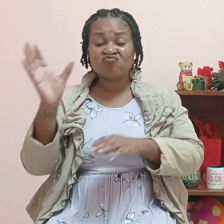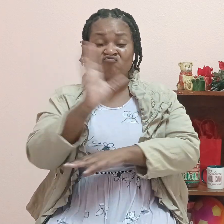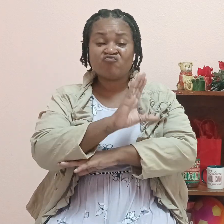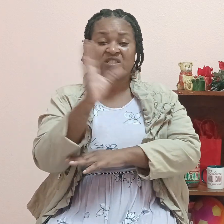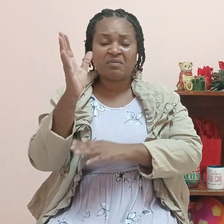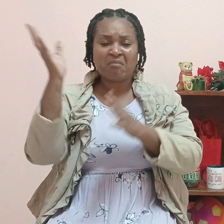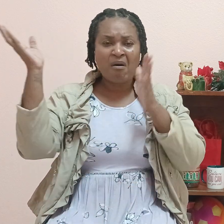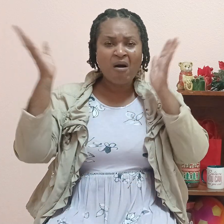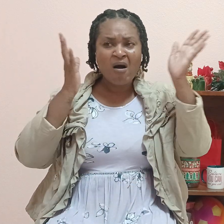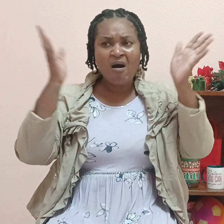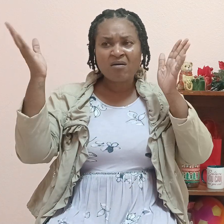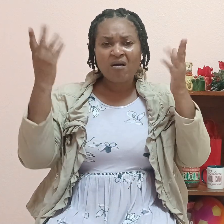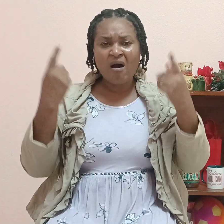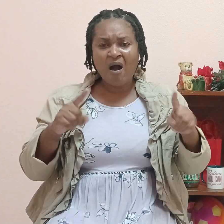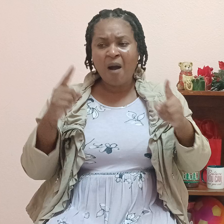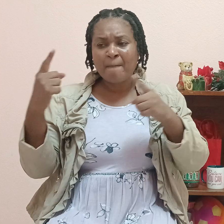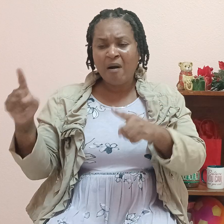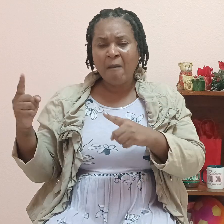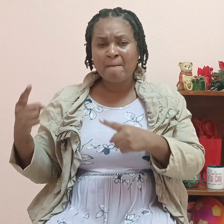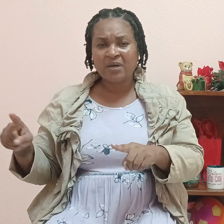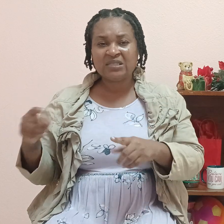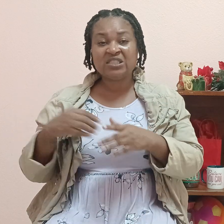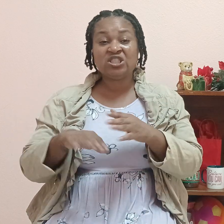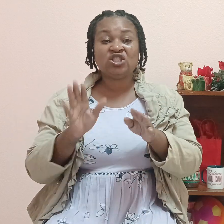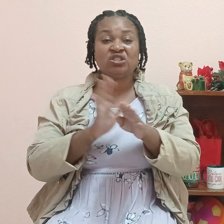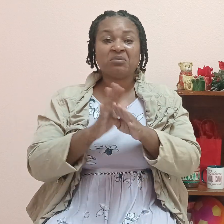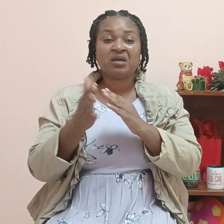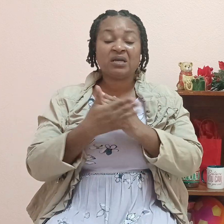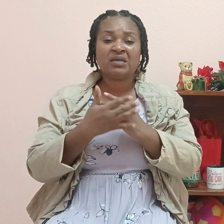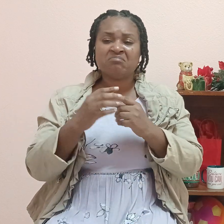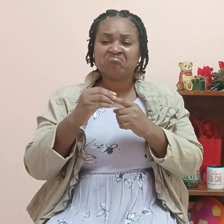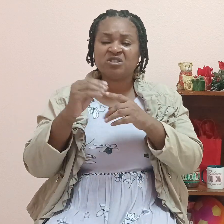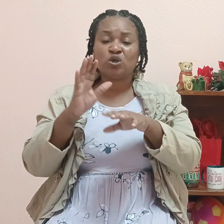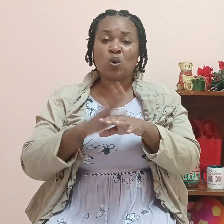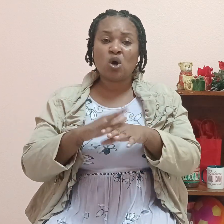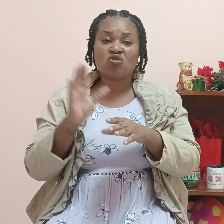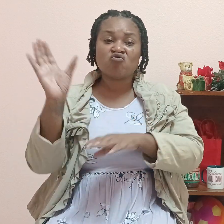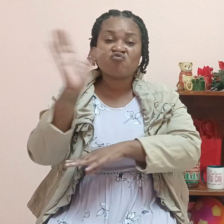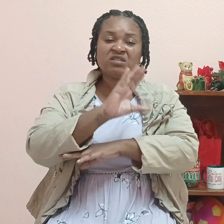happens in Jamaica, especially on Christmas Eve?